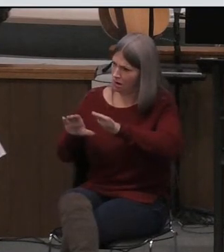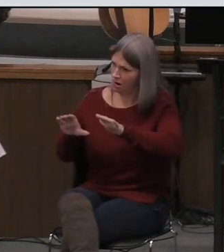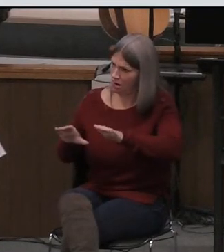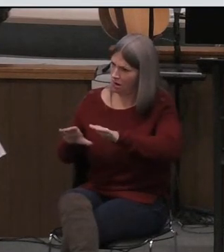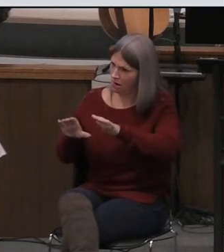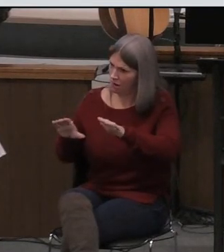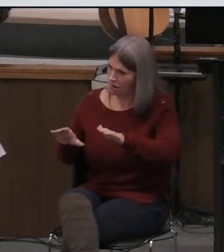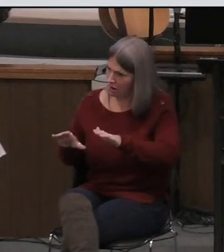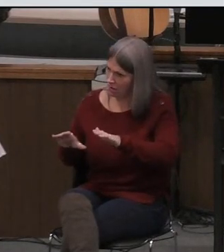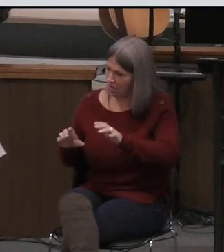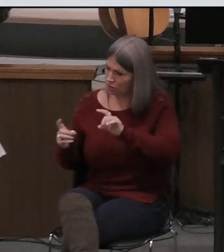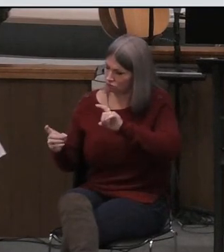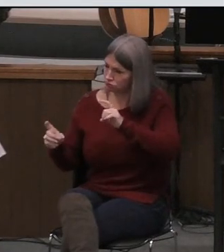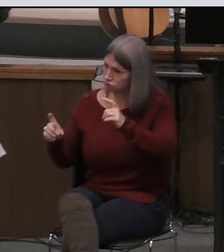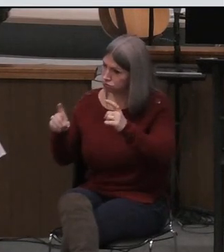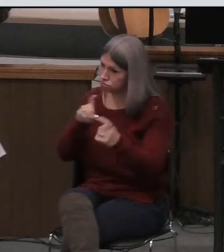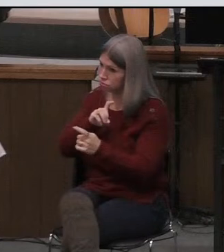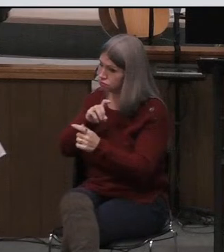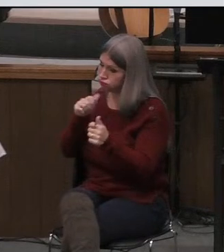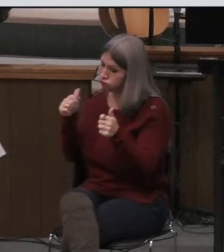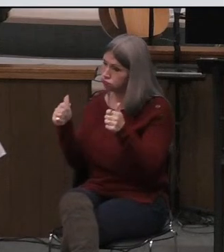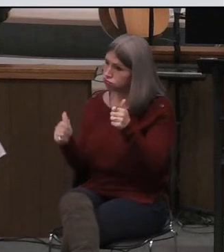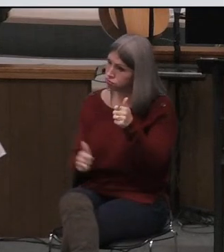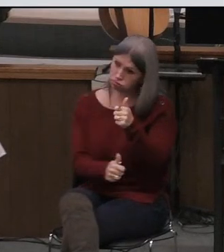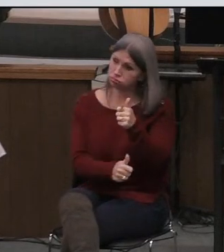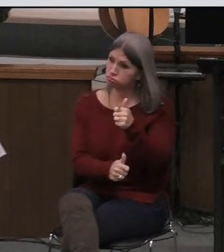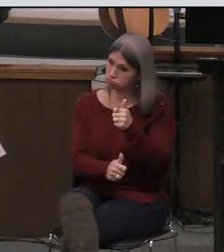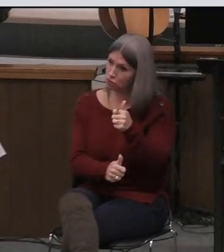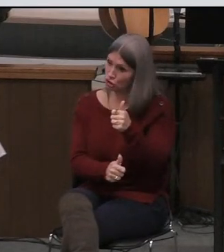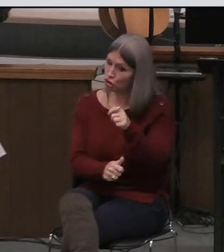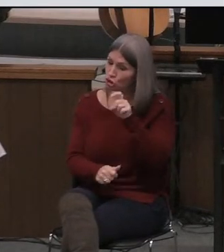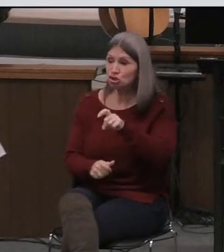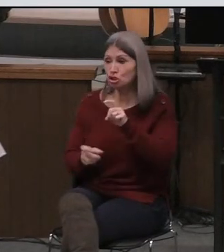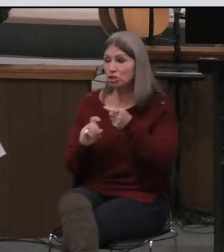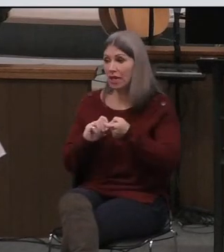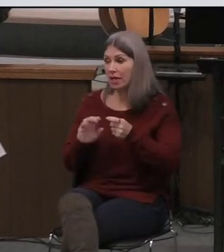information transfer, but life transformation